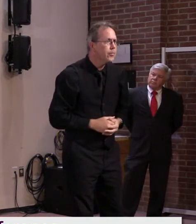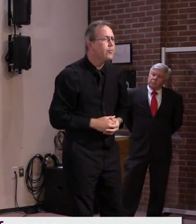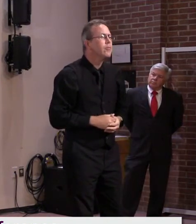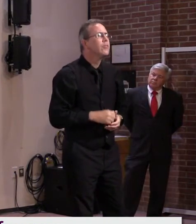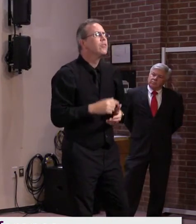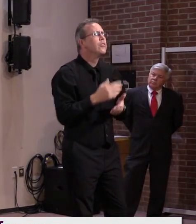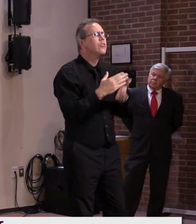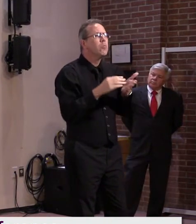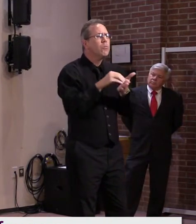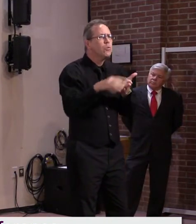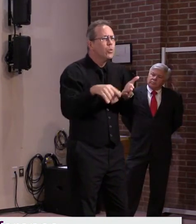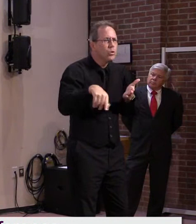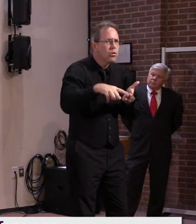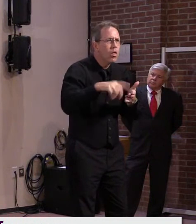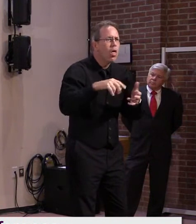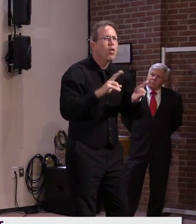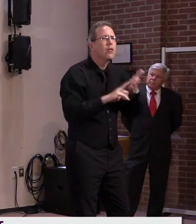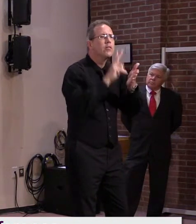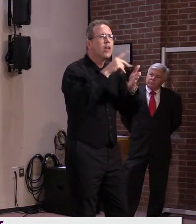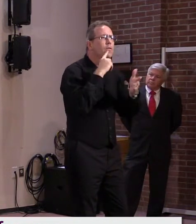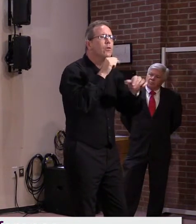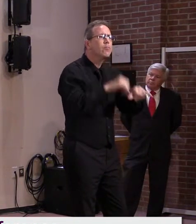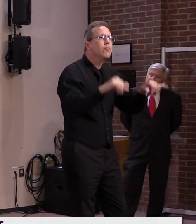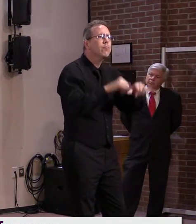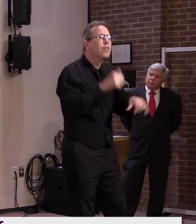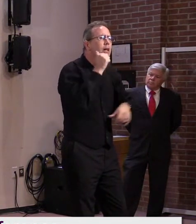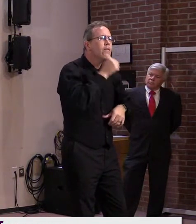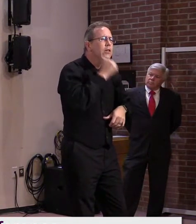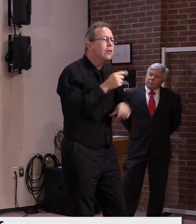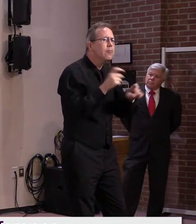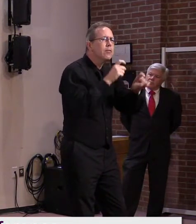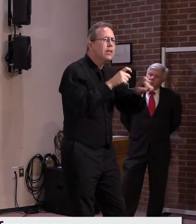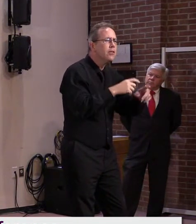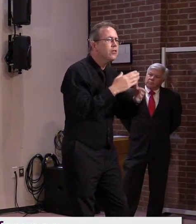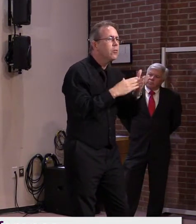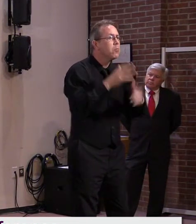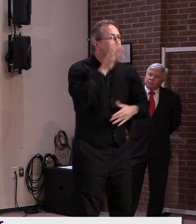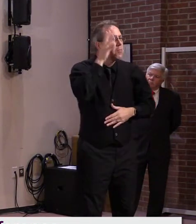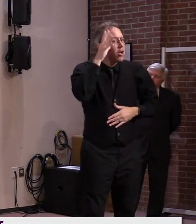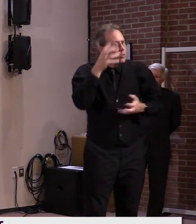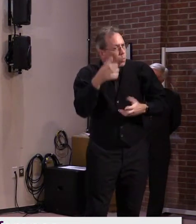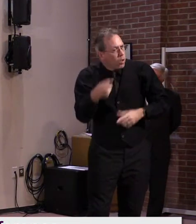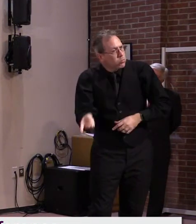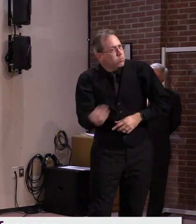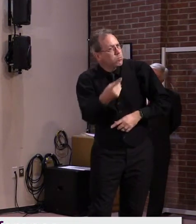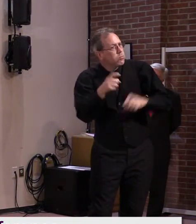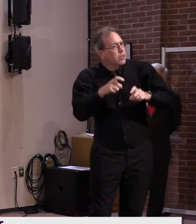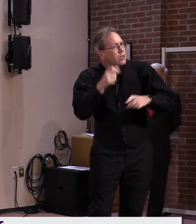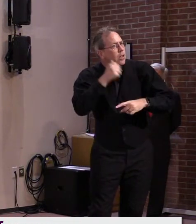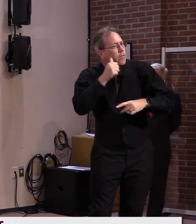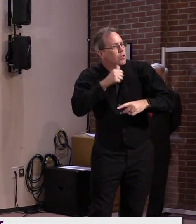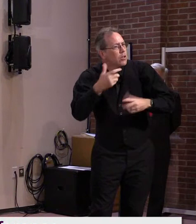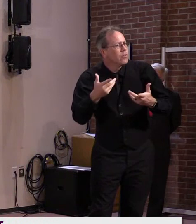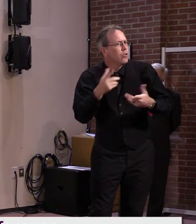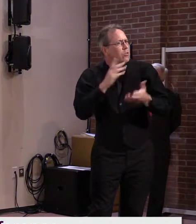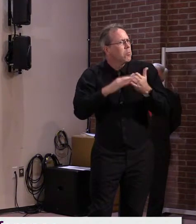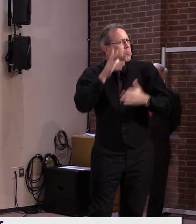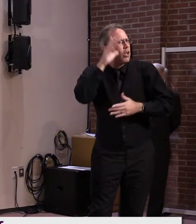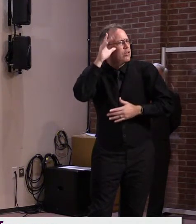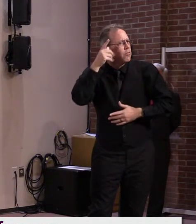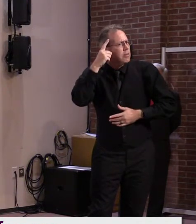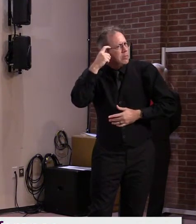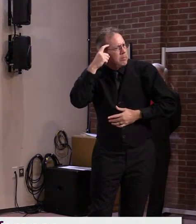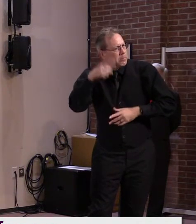In addition to these other testing programs, we are continuing our work to pilot take-home PCR tests. Our pilot districts